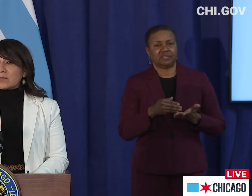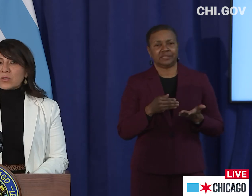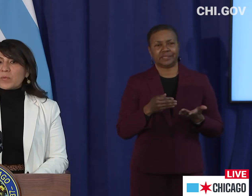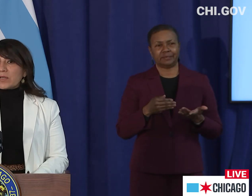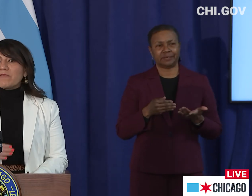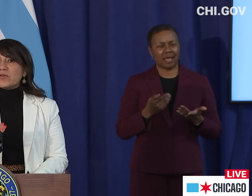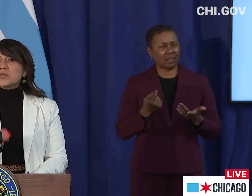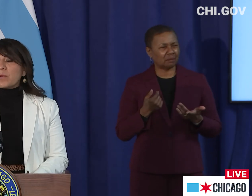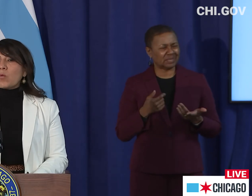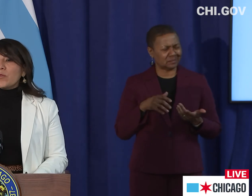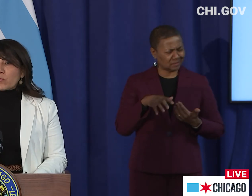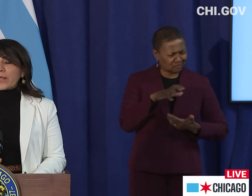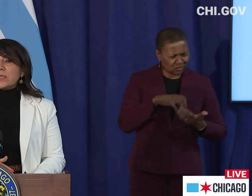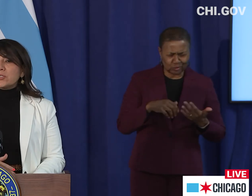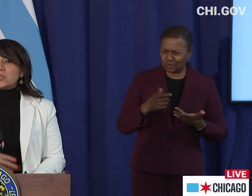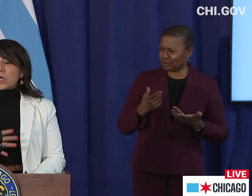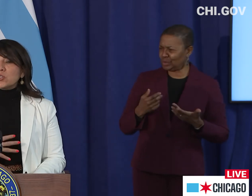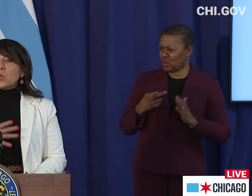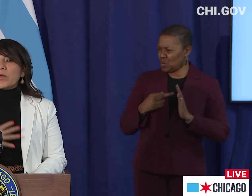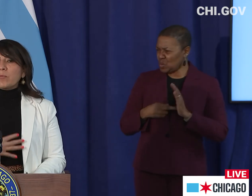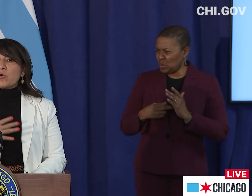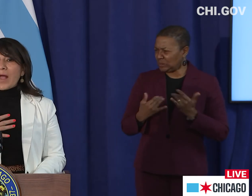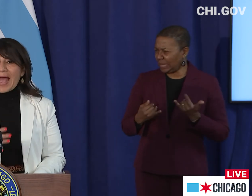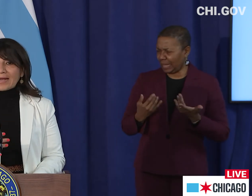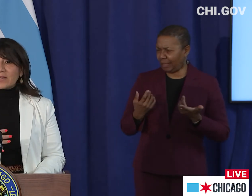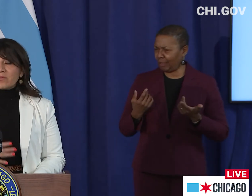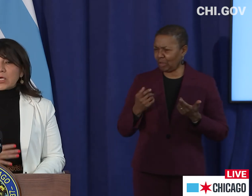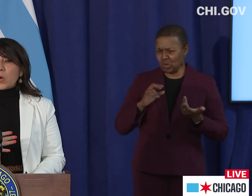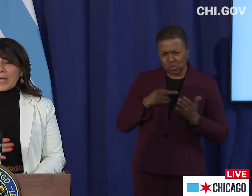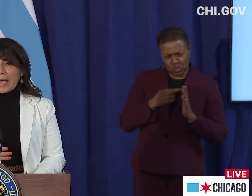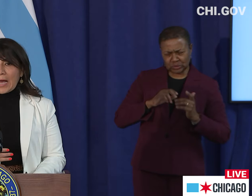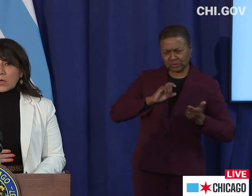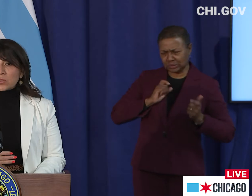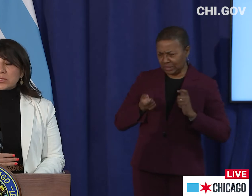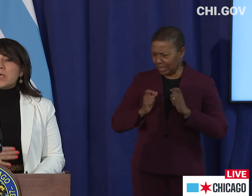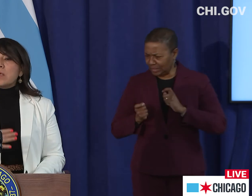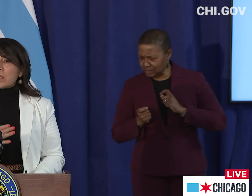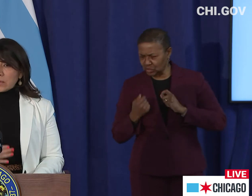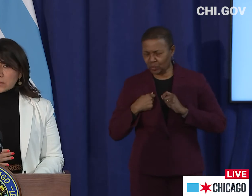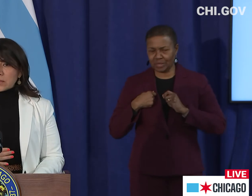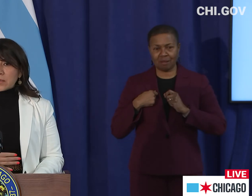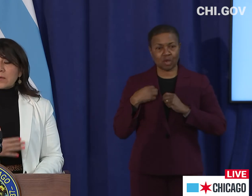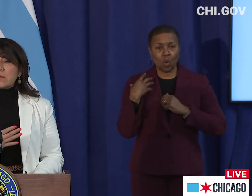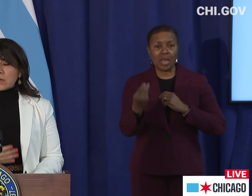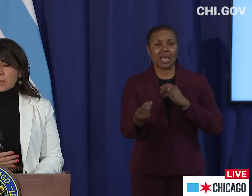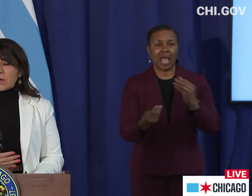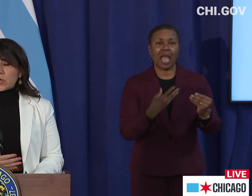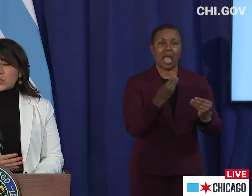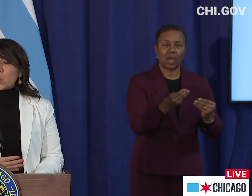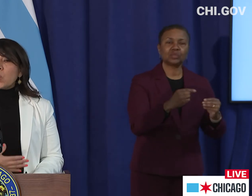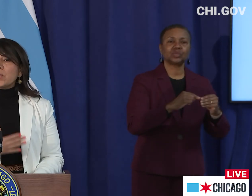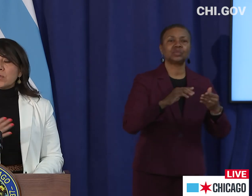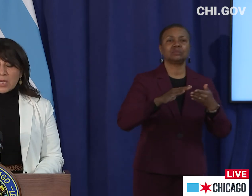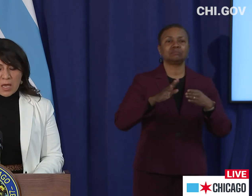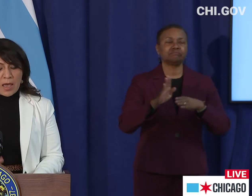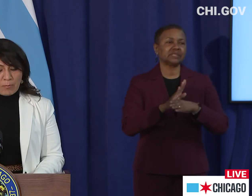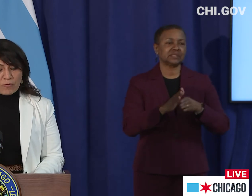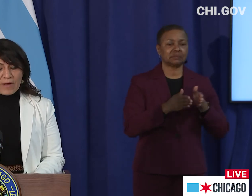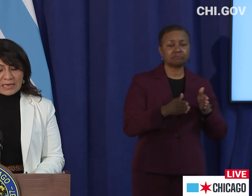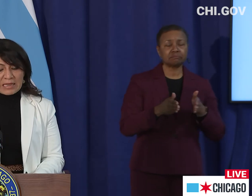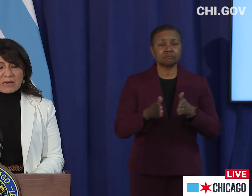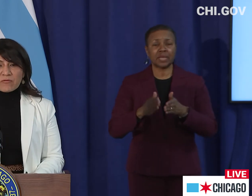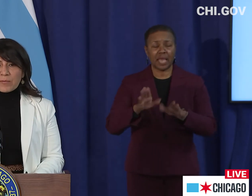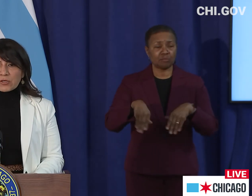is a little bit confused about what the regulations are, so we are proactively going out into the commercial corridors